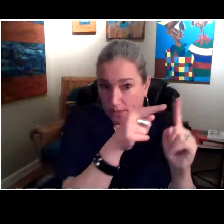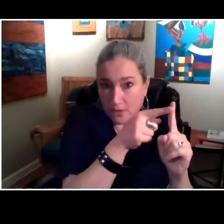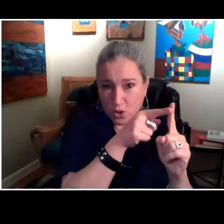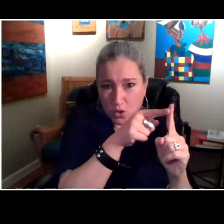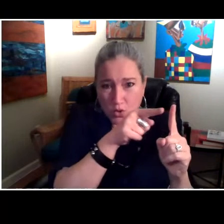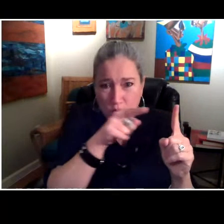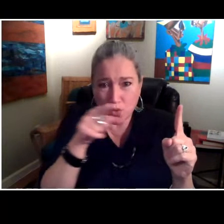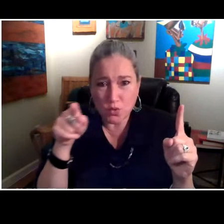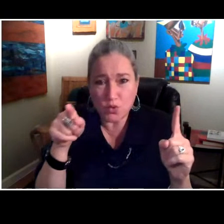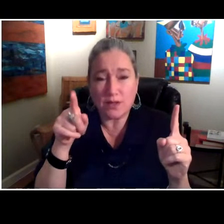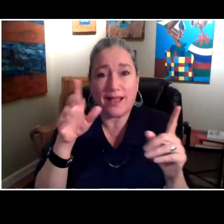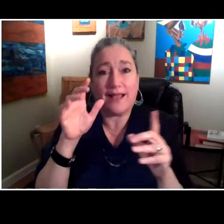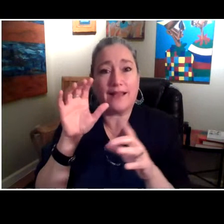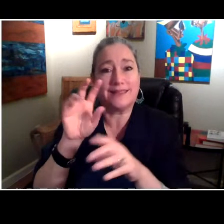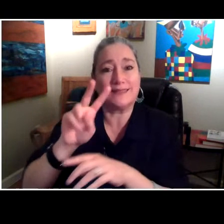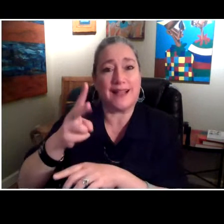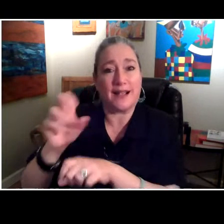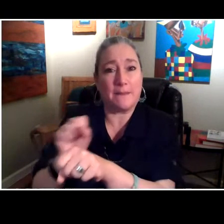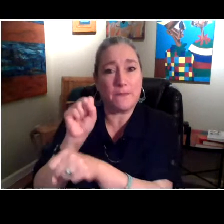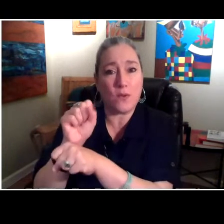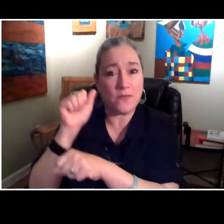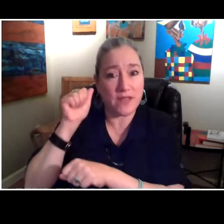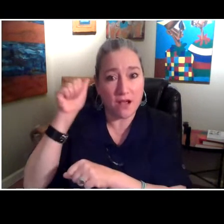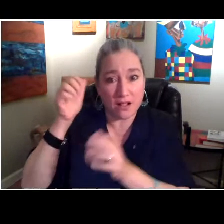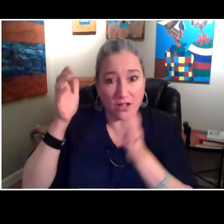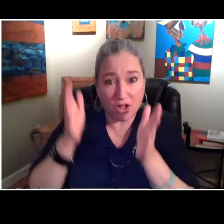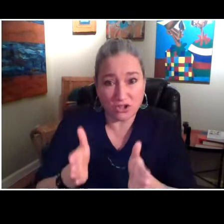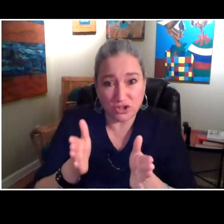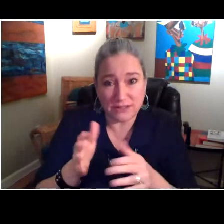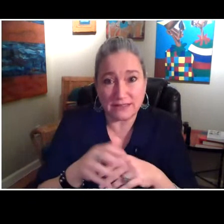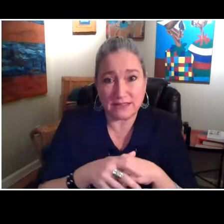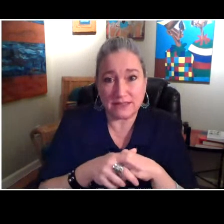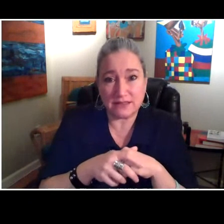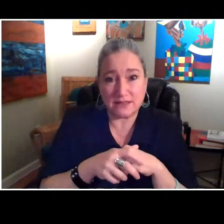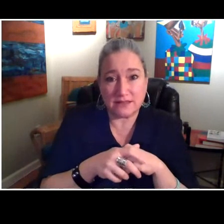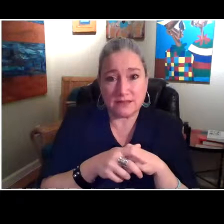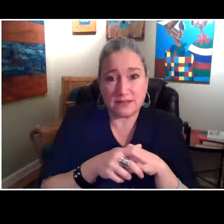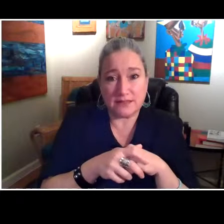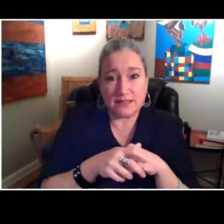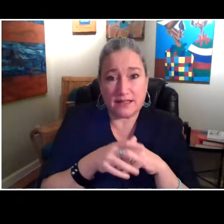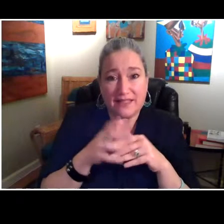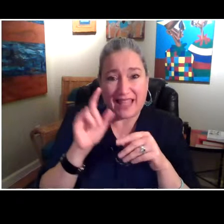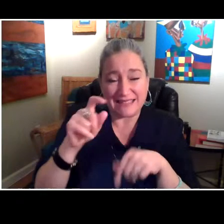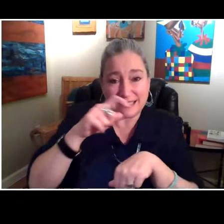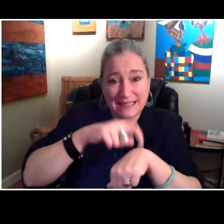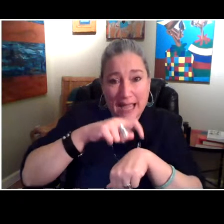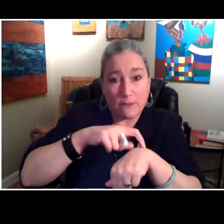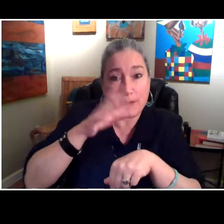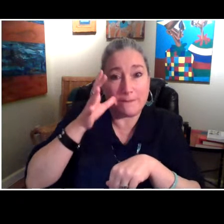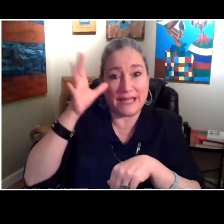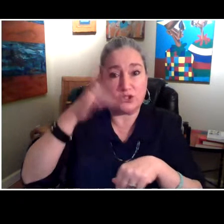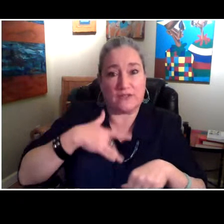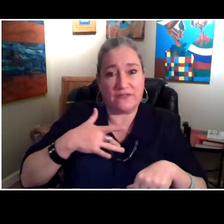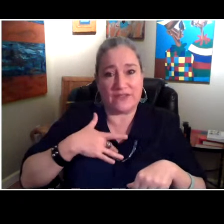the hearing test in the birth room, between that and the follow-up appointment with the audiologist.